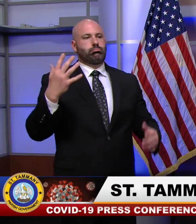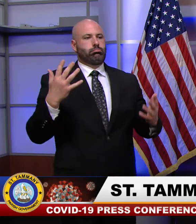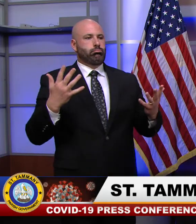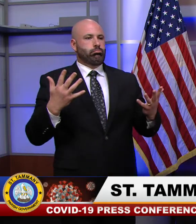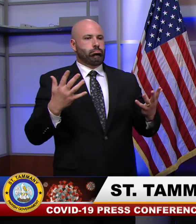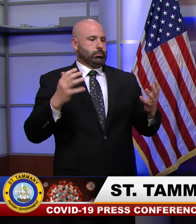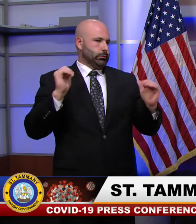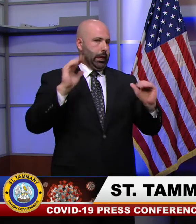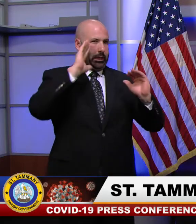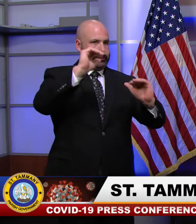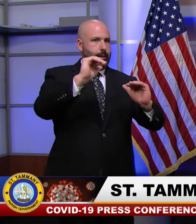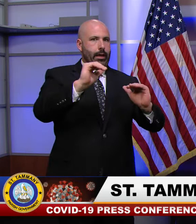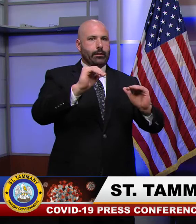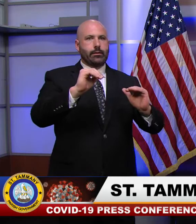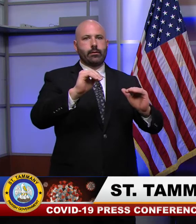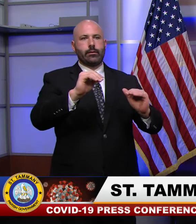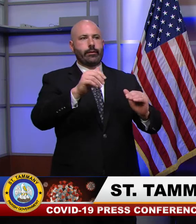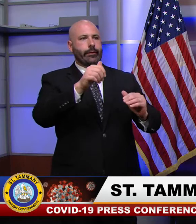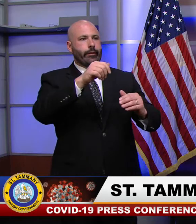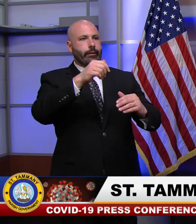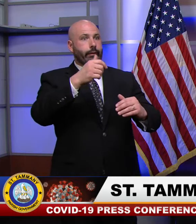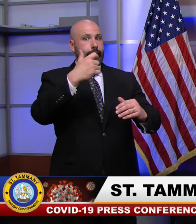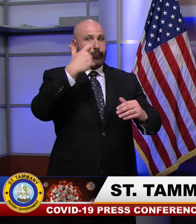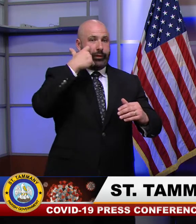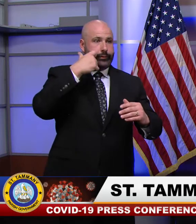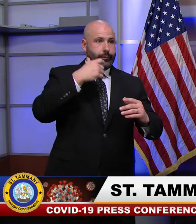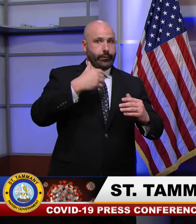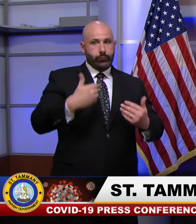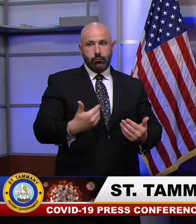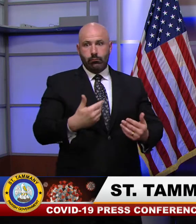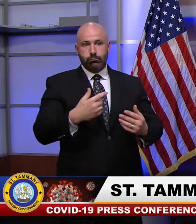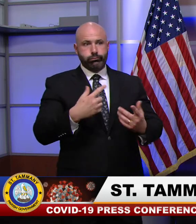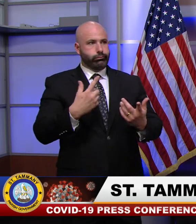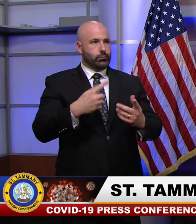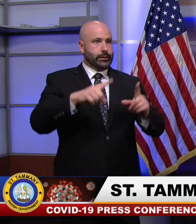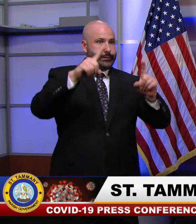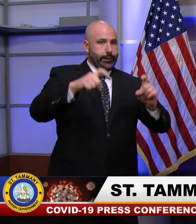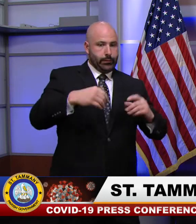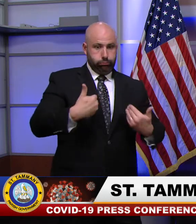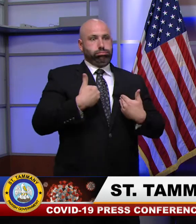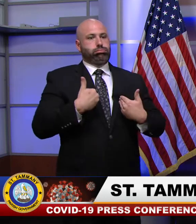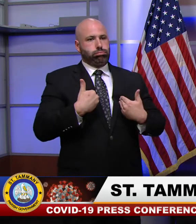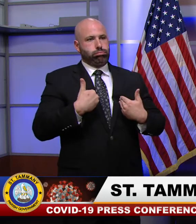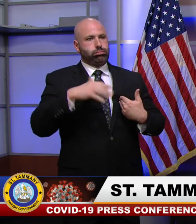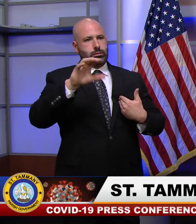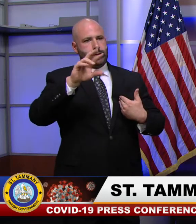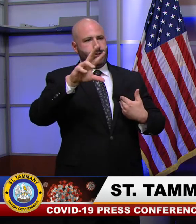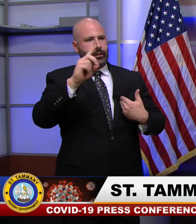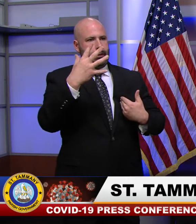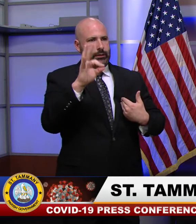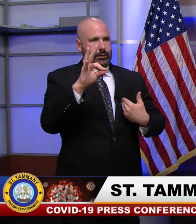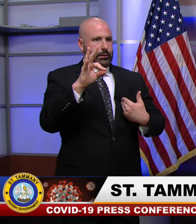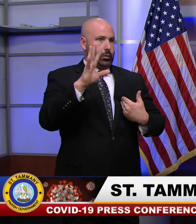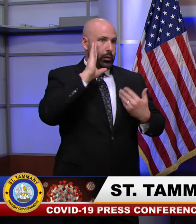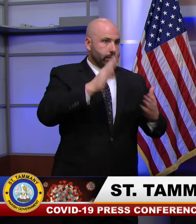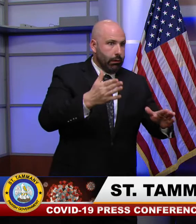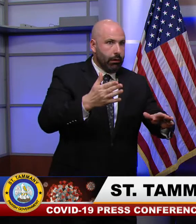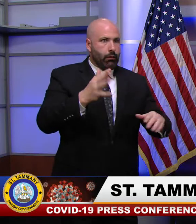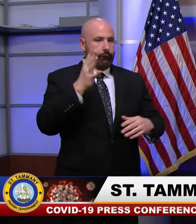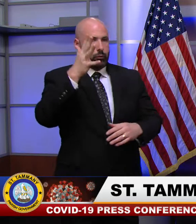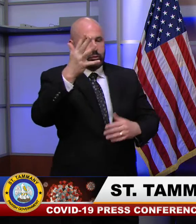if we can expect any deaths out of those that are currently or in the future positive